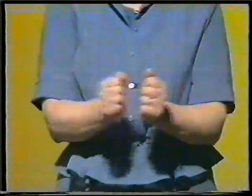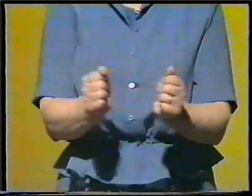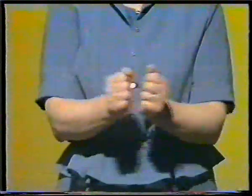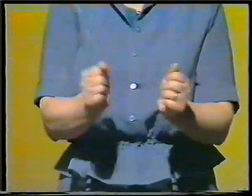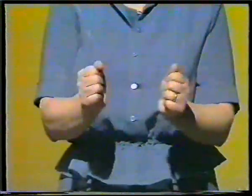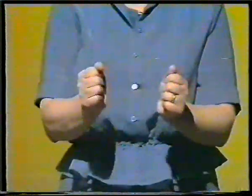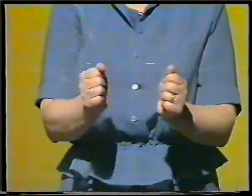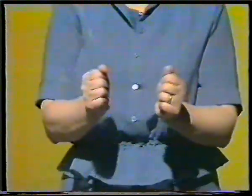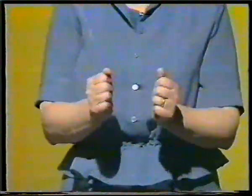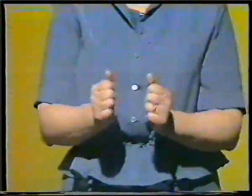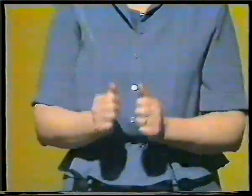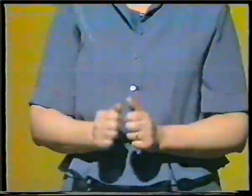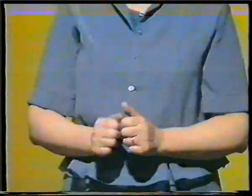paper,